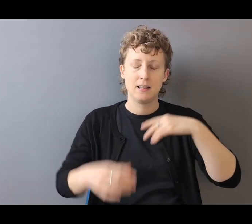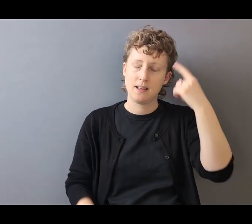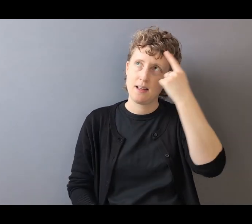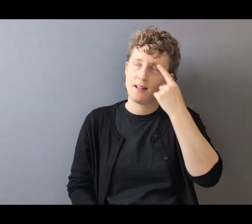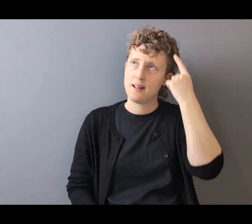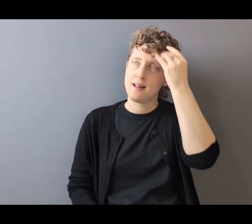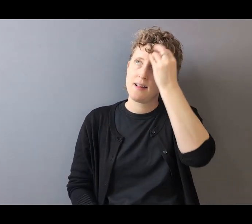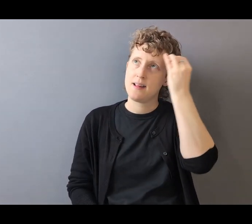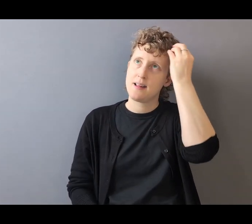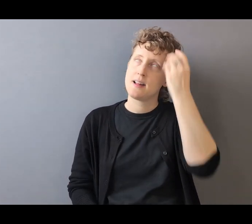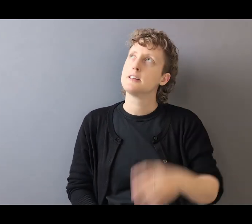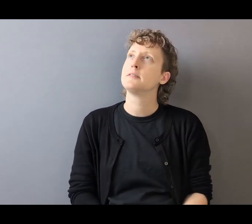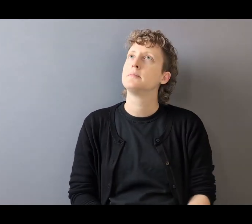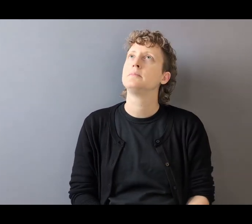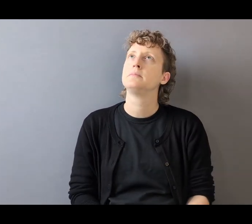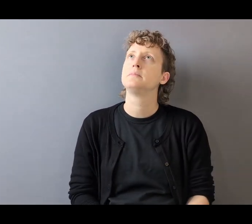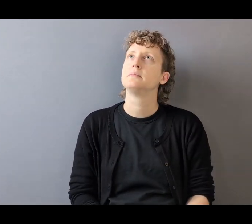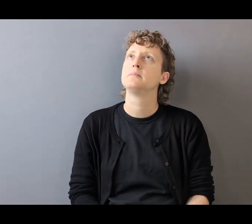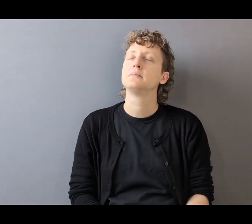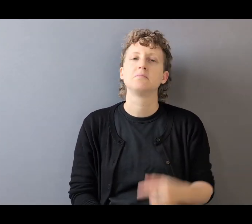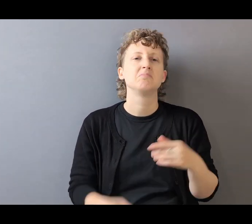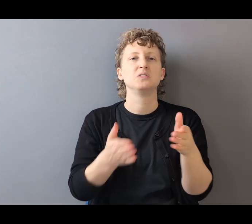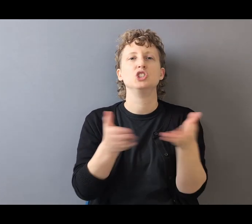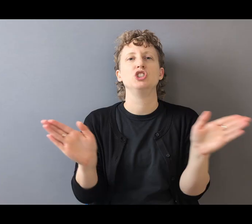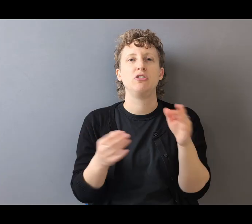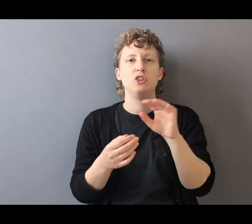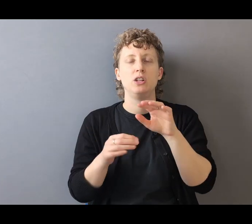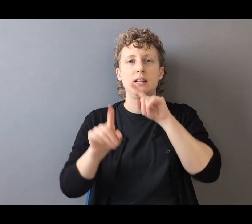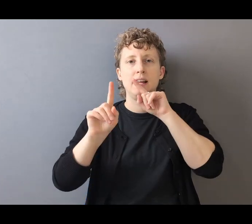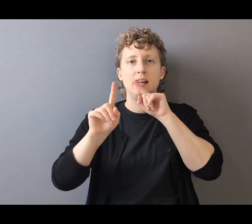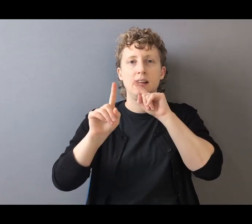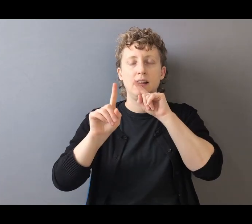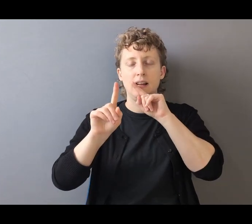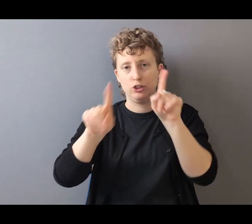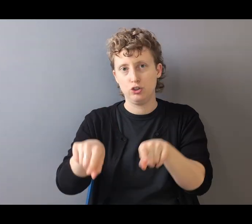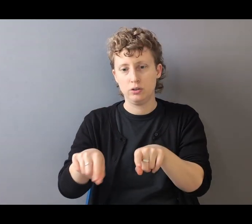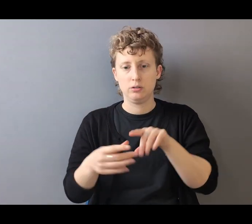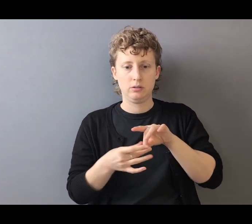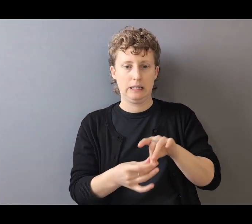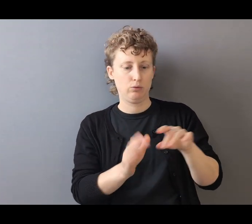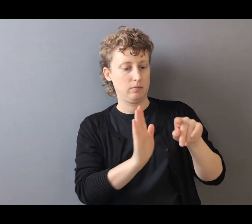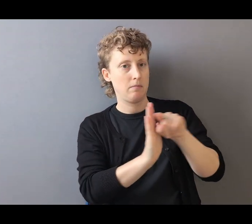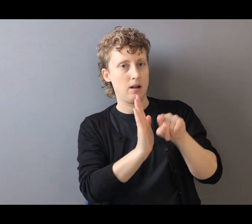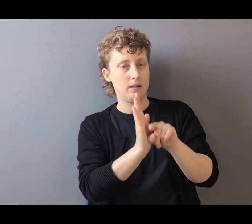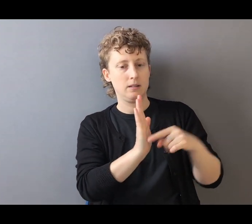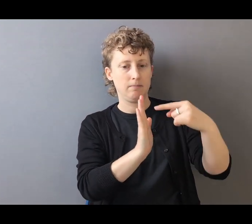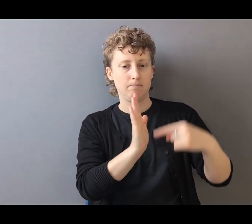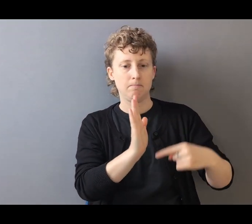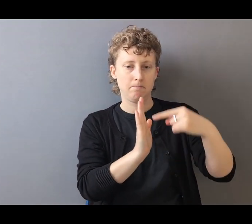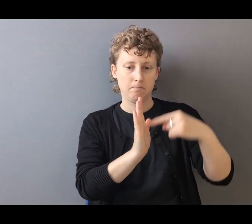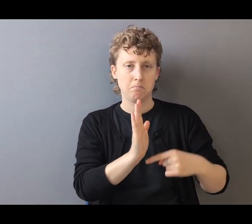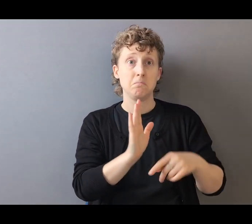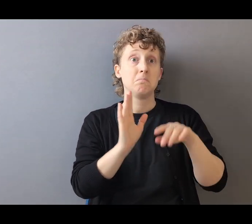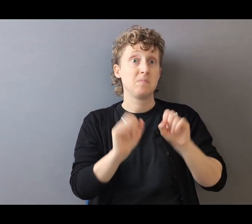of thinking of a more kind of general answer and also linked to the policy work that we do. And I think it can be maybe applied to